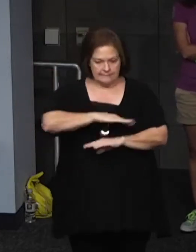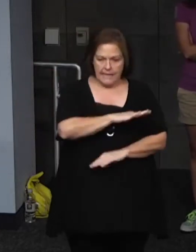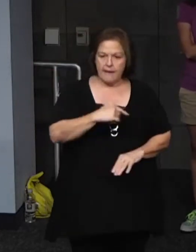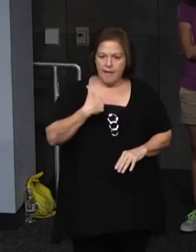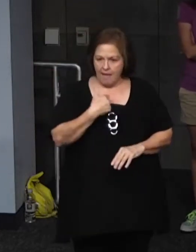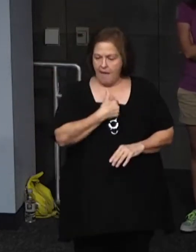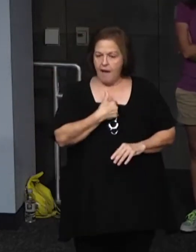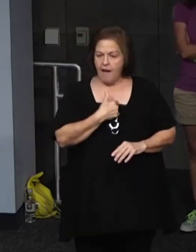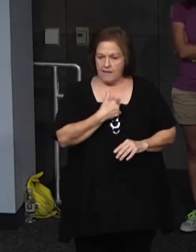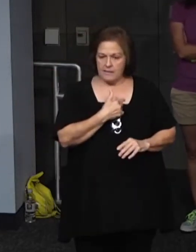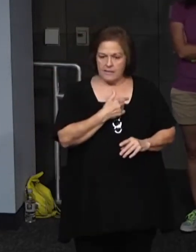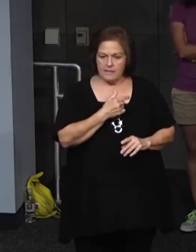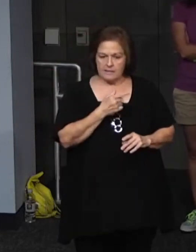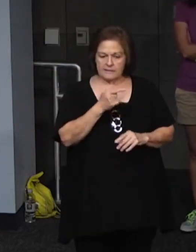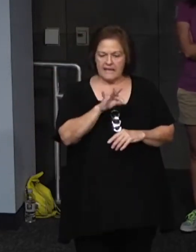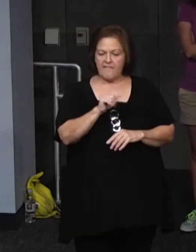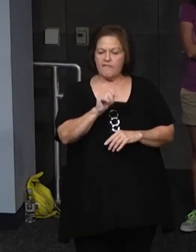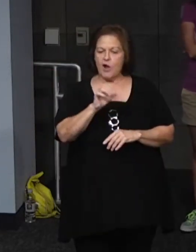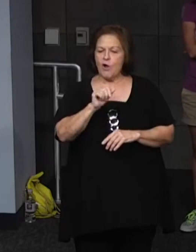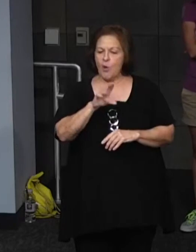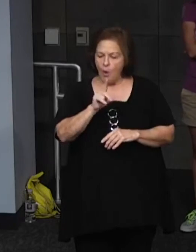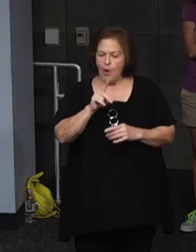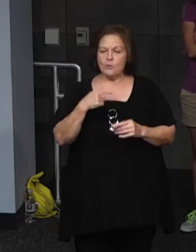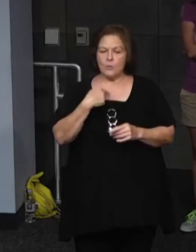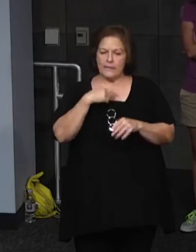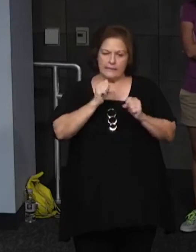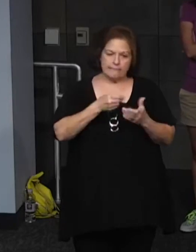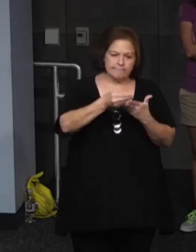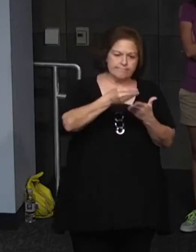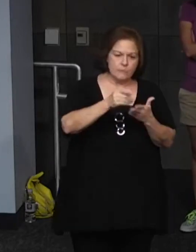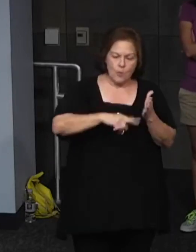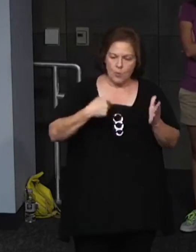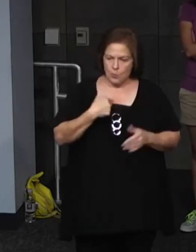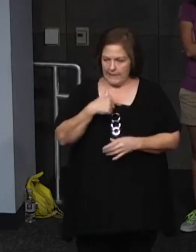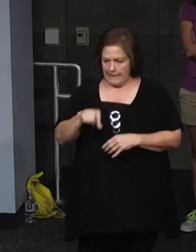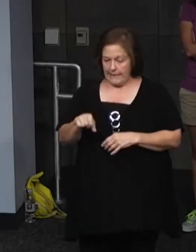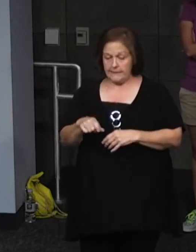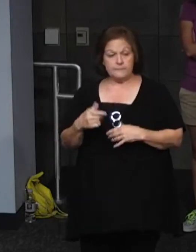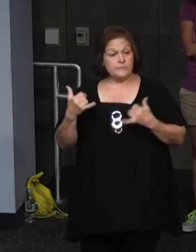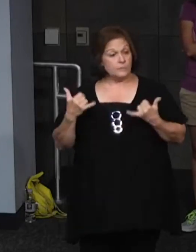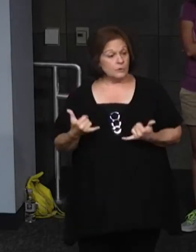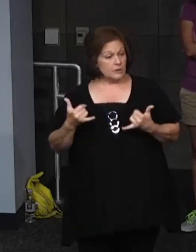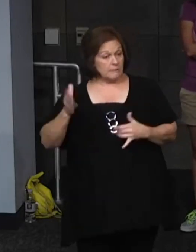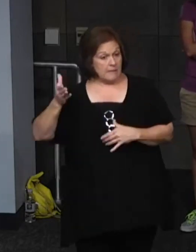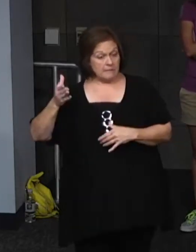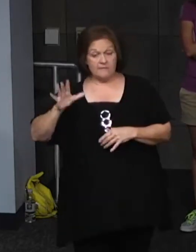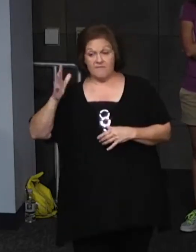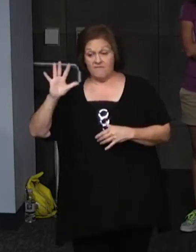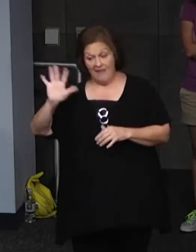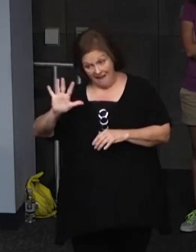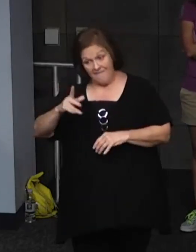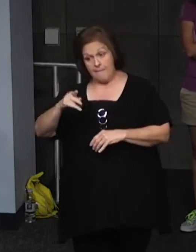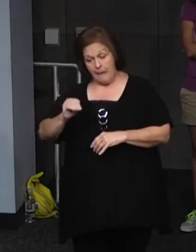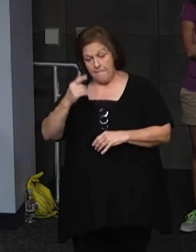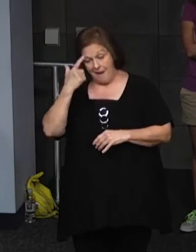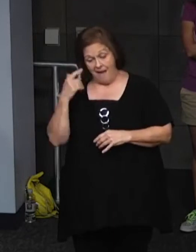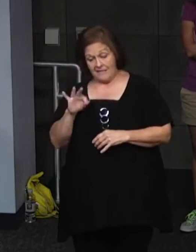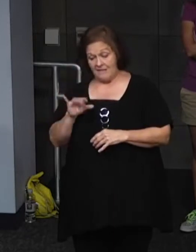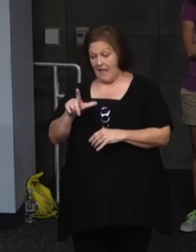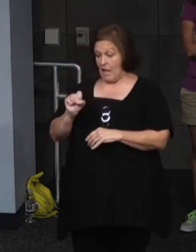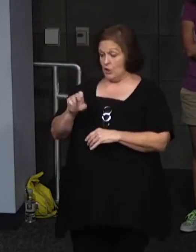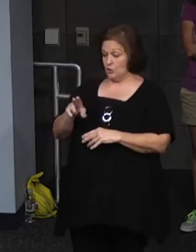can quickly go to the store and pick up what we need. So I want to thank you for that. Again, today's briefing was at 5 p.m. because of the LSU game,